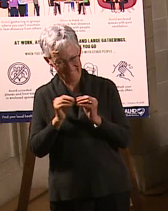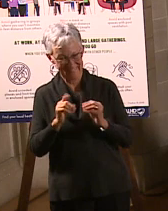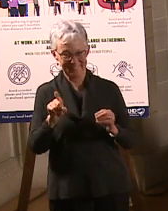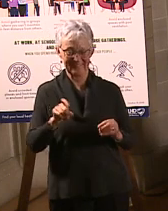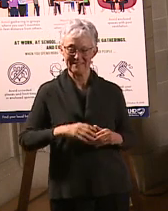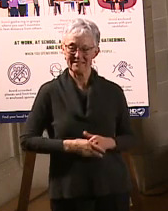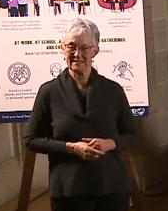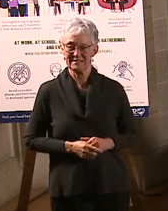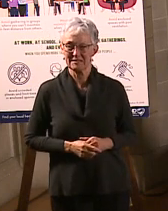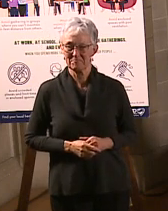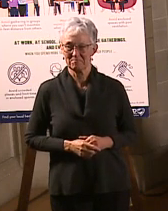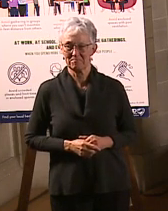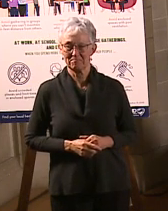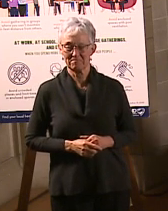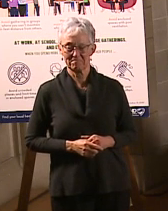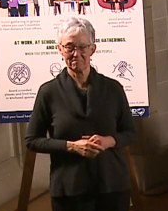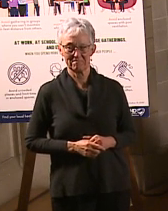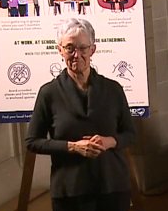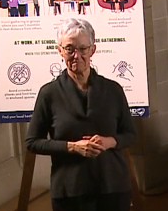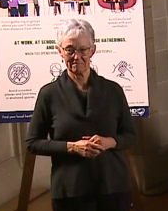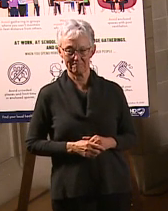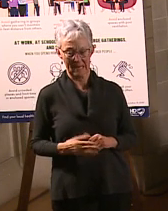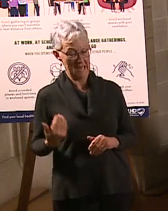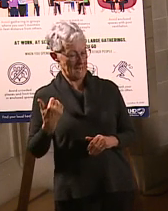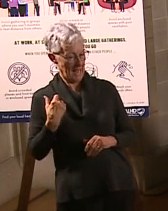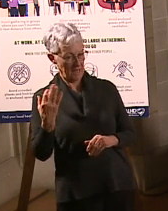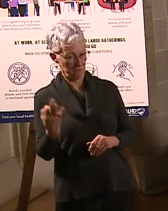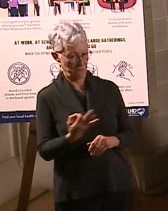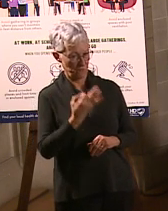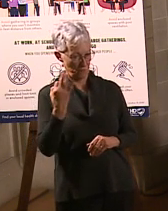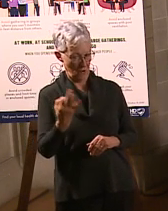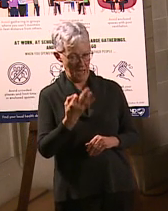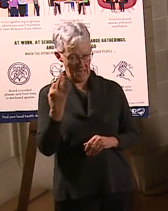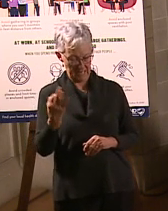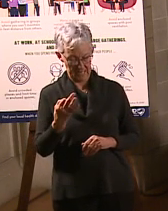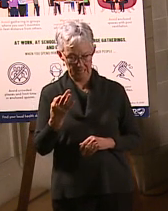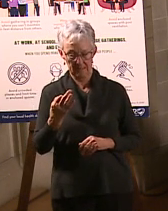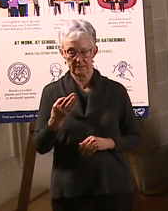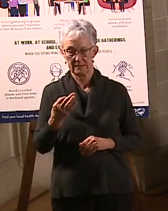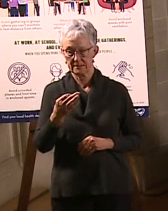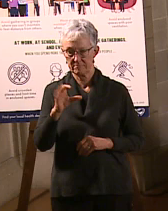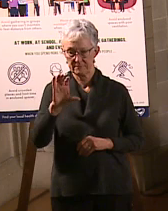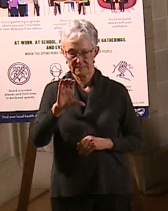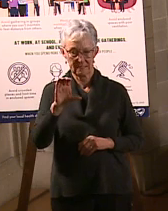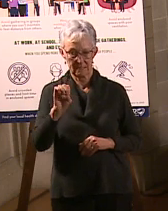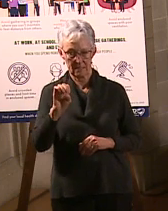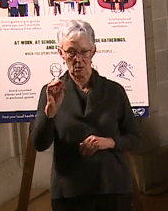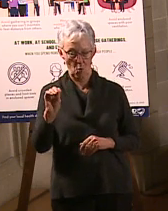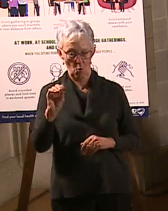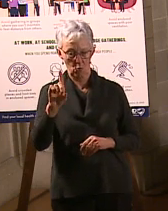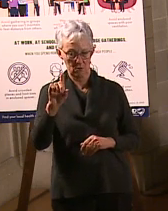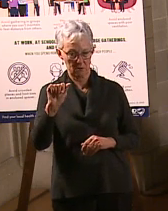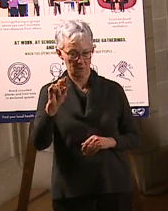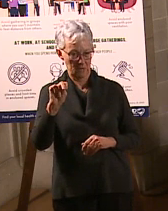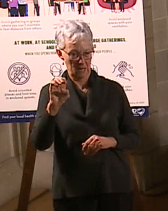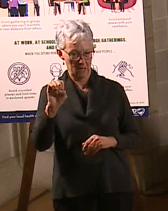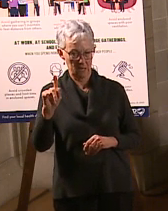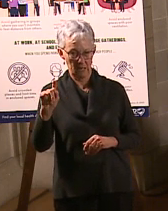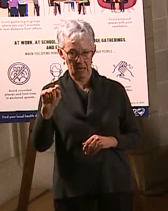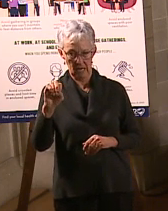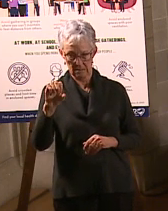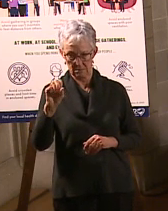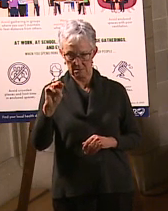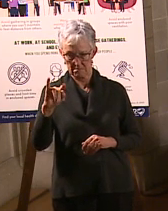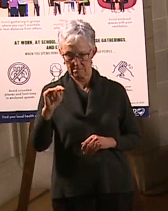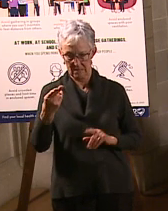In the hearing on Friday, CEO Smith said that she had